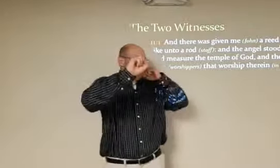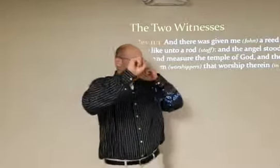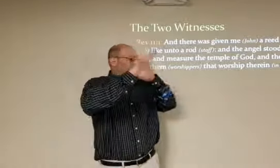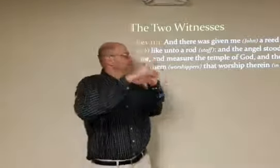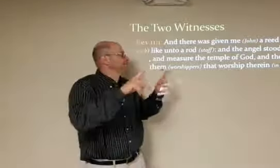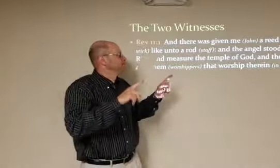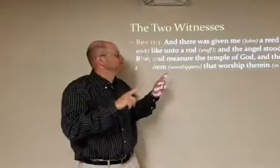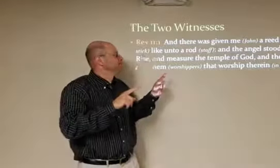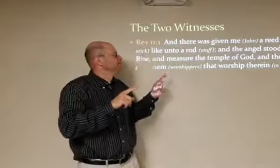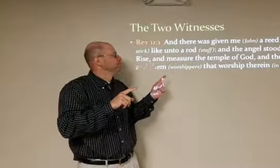Lord.